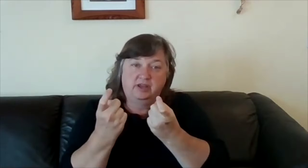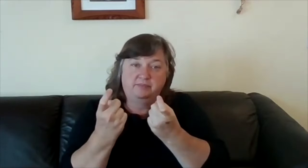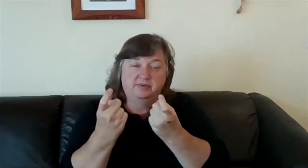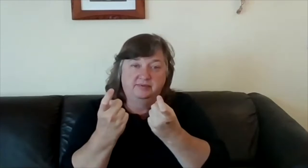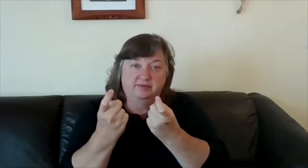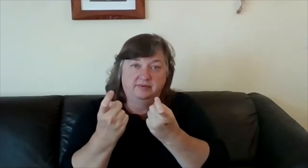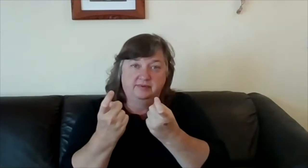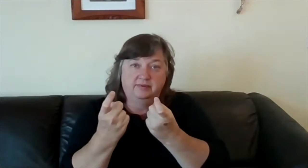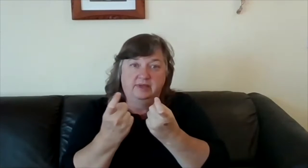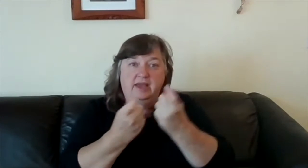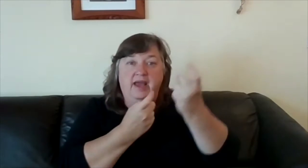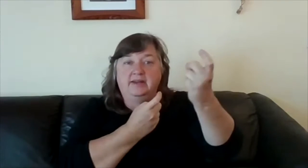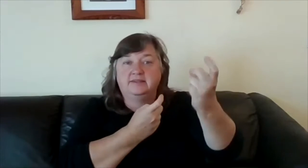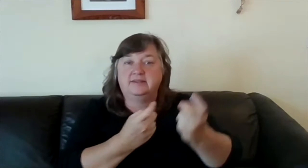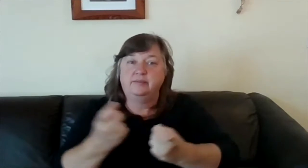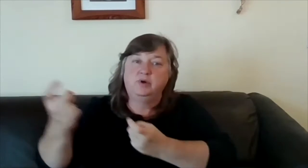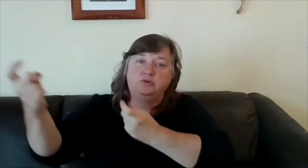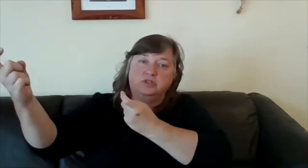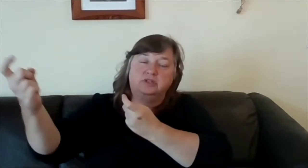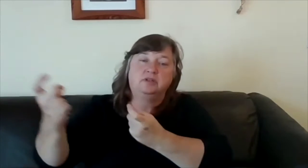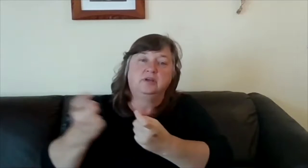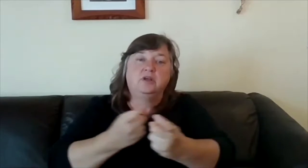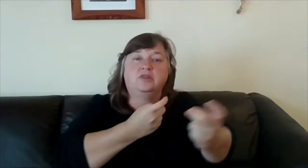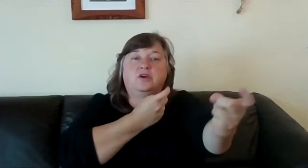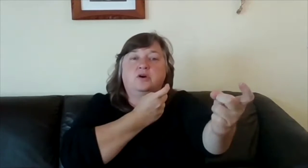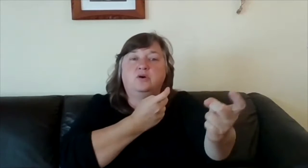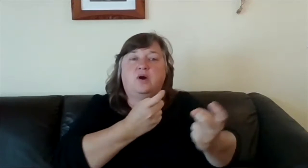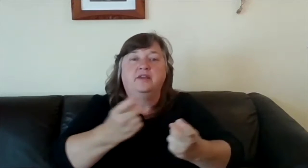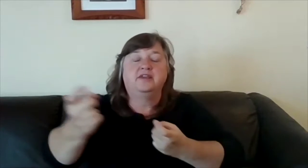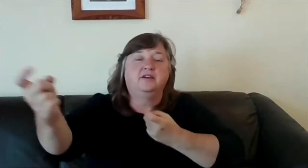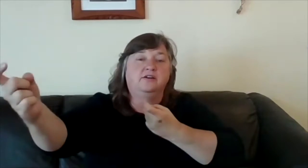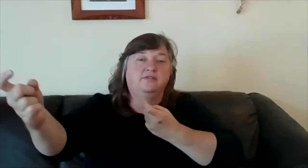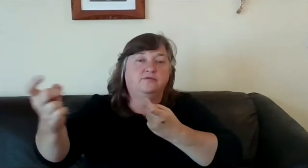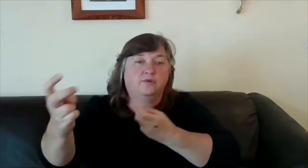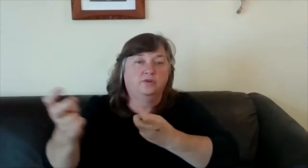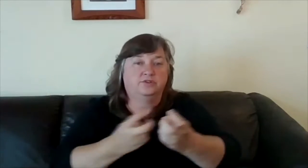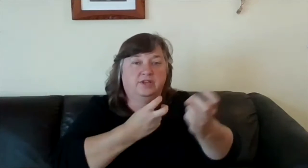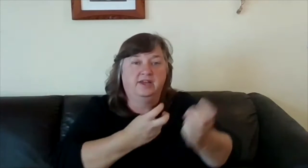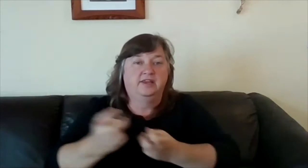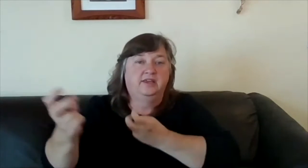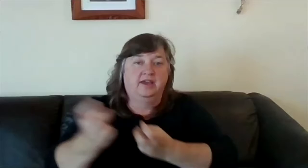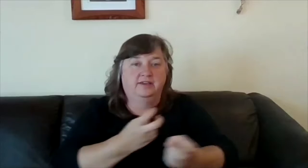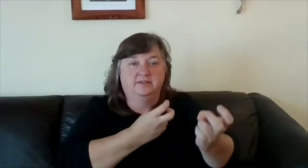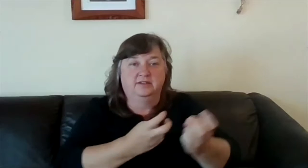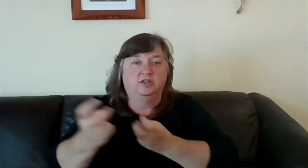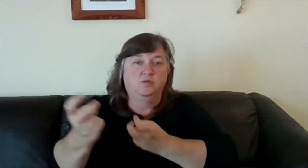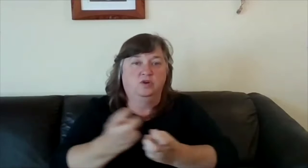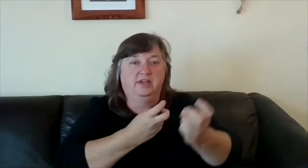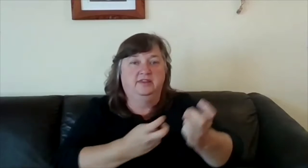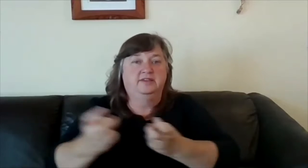shape and it's the same motion. So I think of roller skating as a little more like